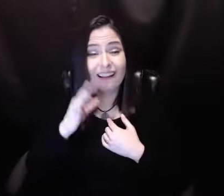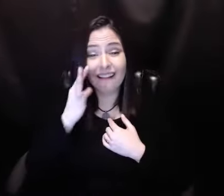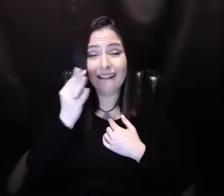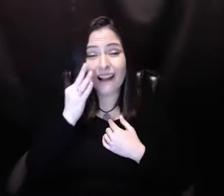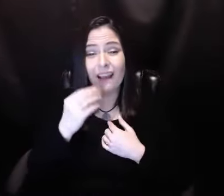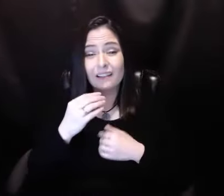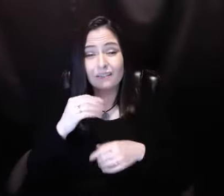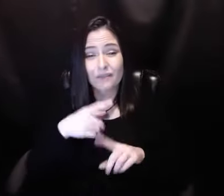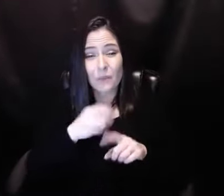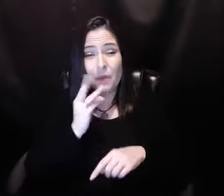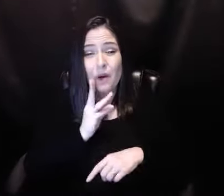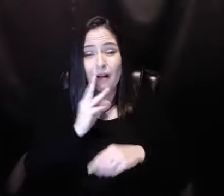I looked like a drowned cat.